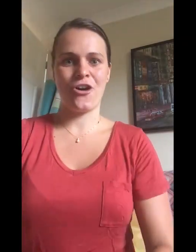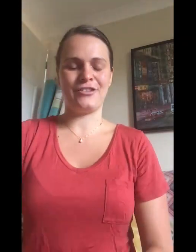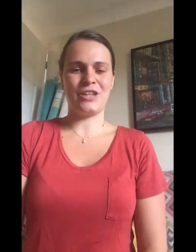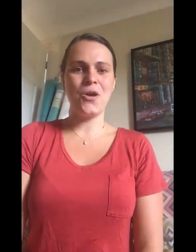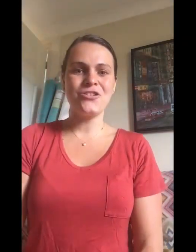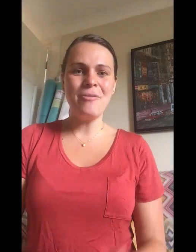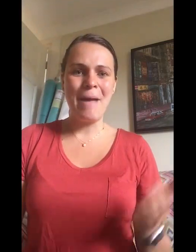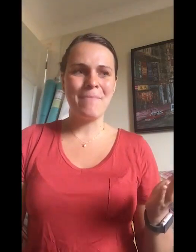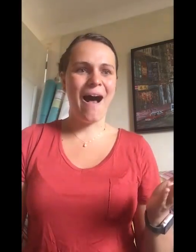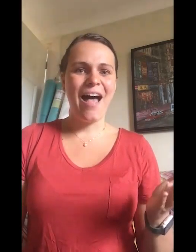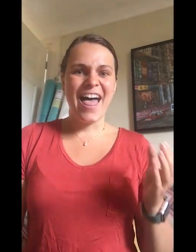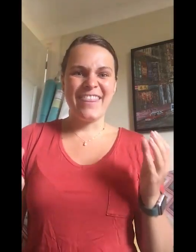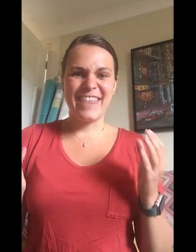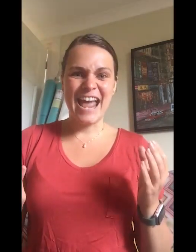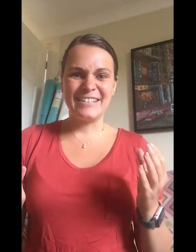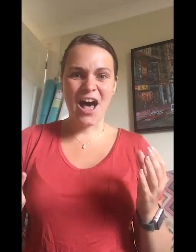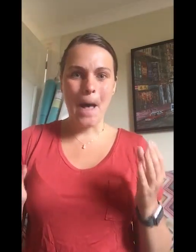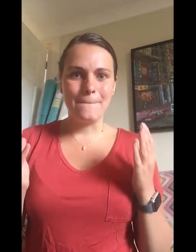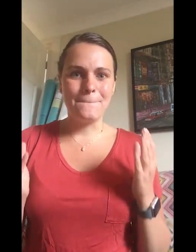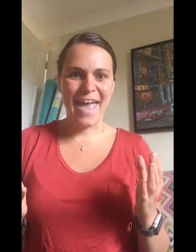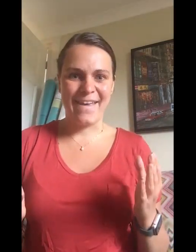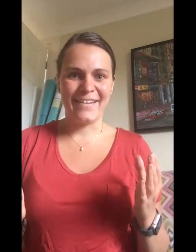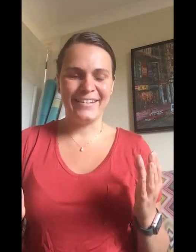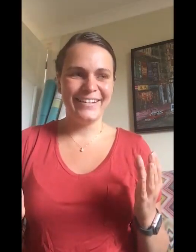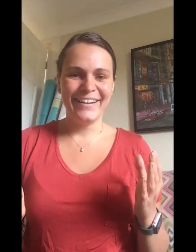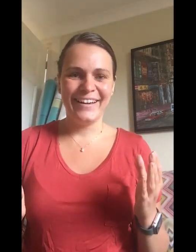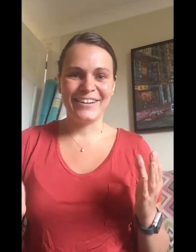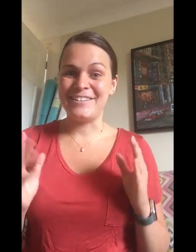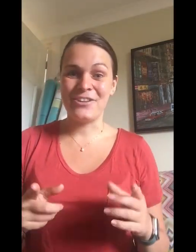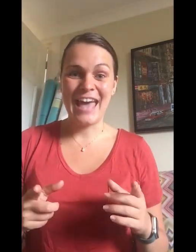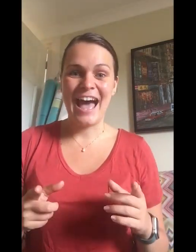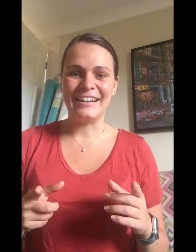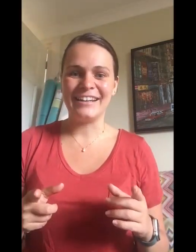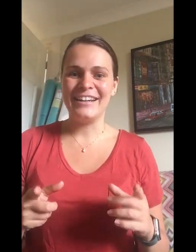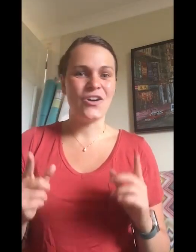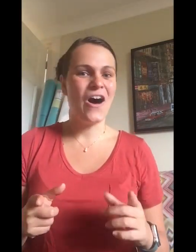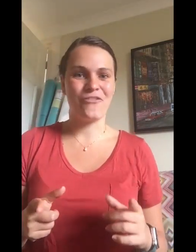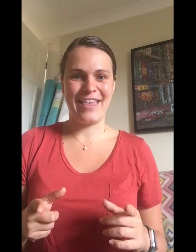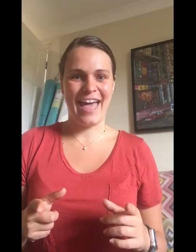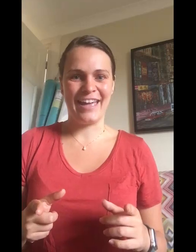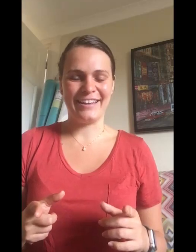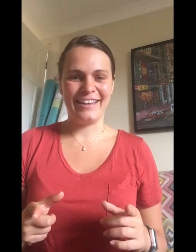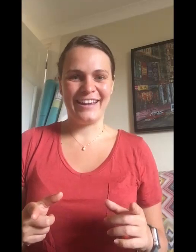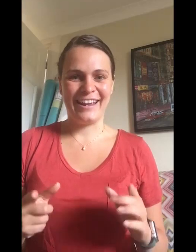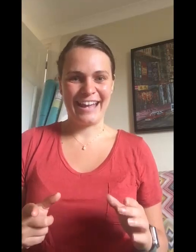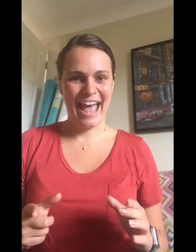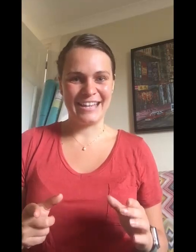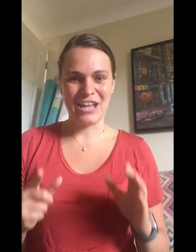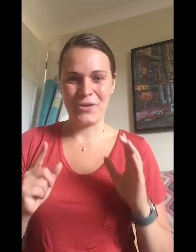Bronze. Who can remember the letter B? Because if you can, you're halfway there. Okay, so who